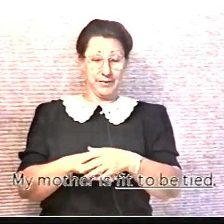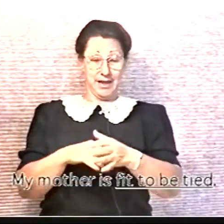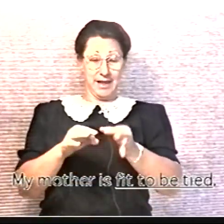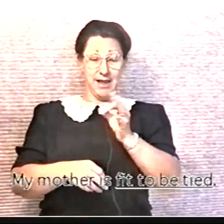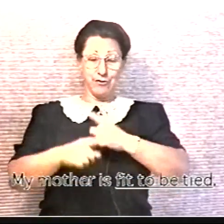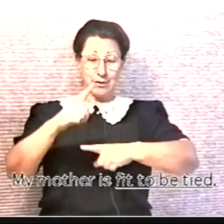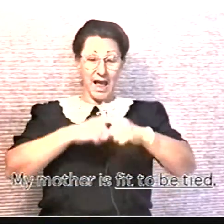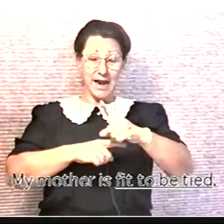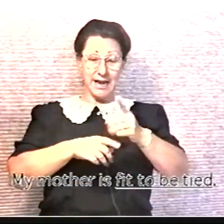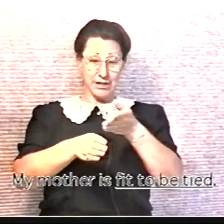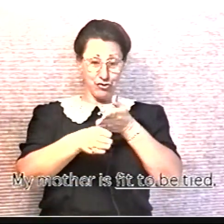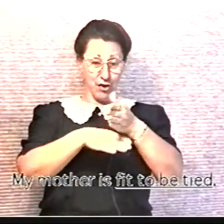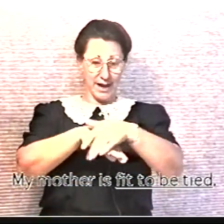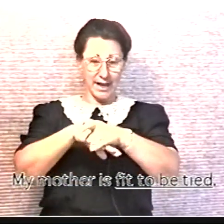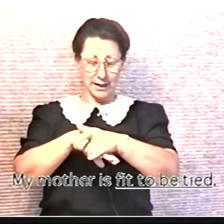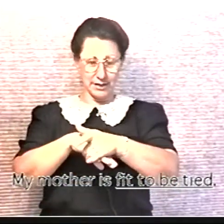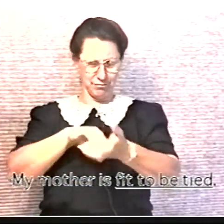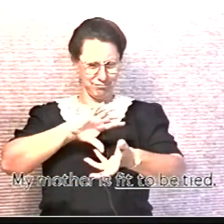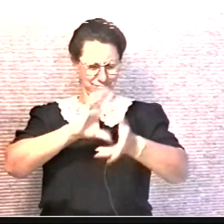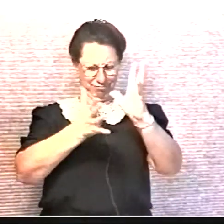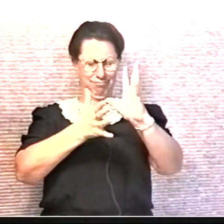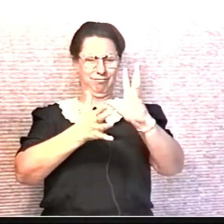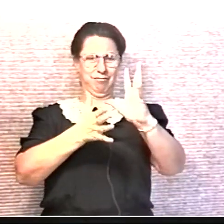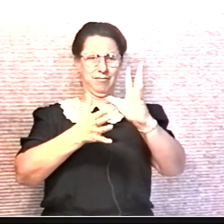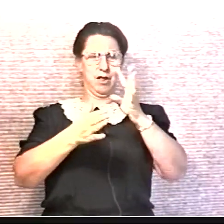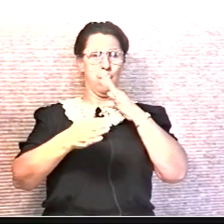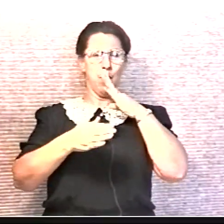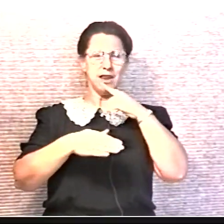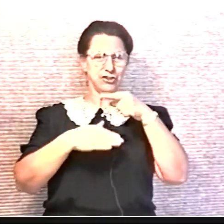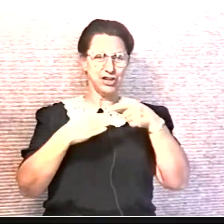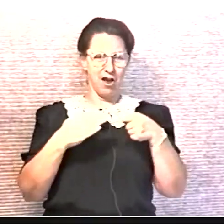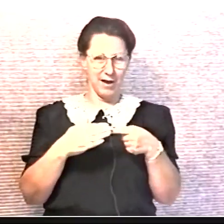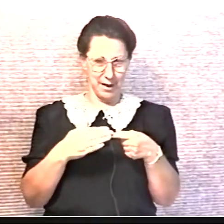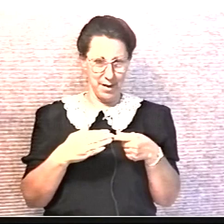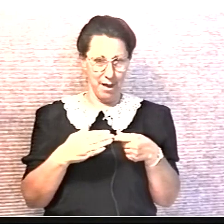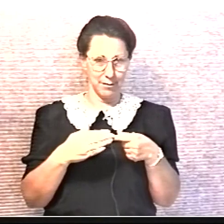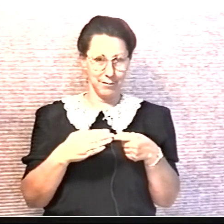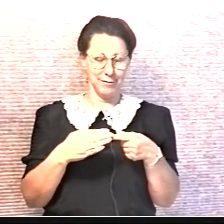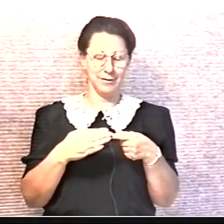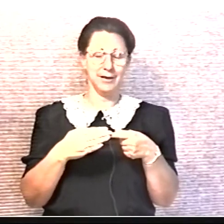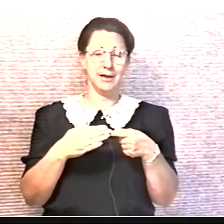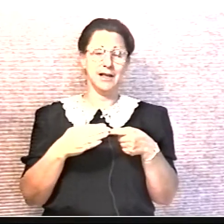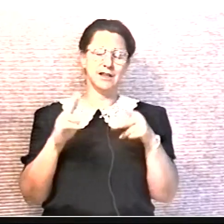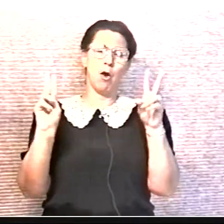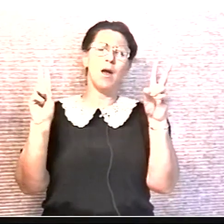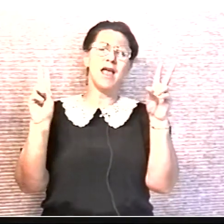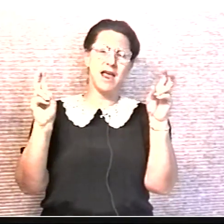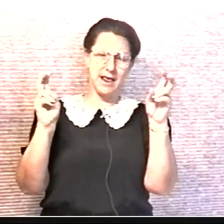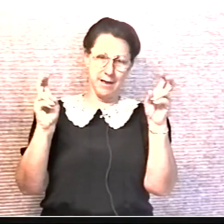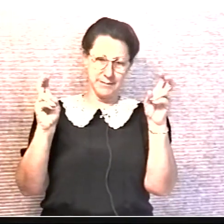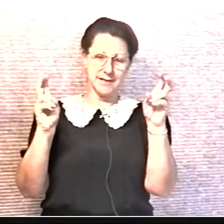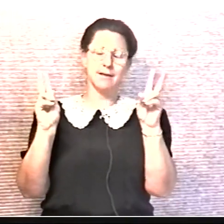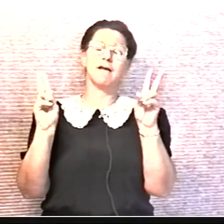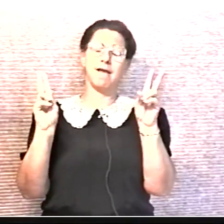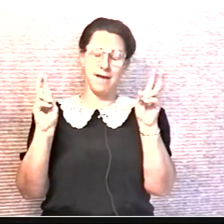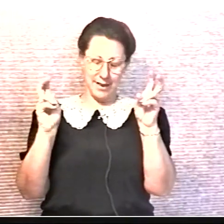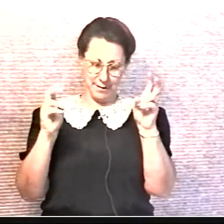If you sign it straight English, what is she talking about? So, idioms.